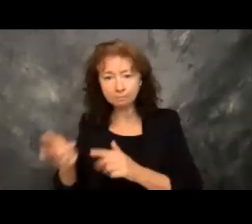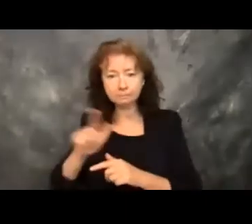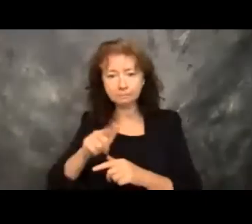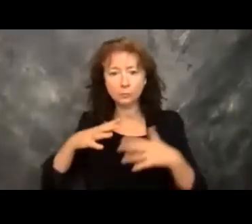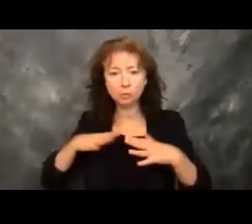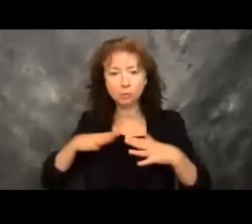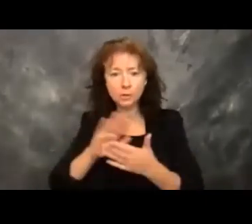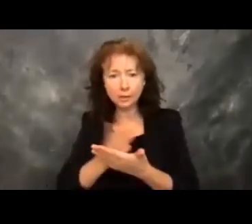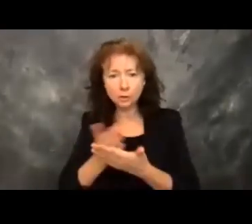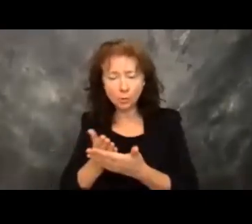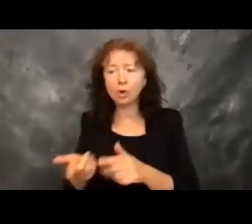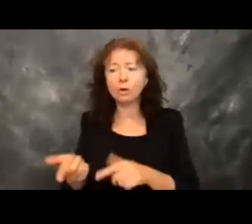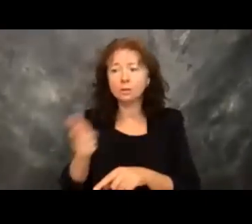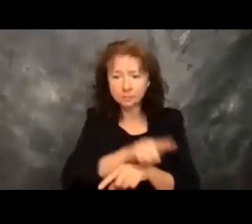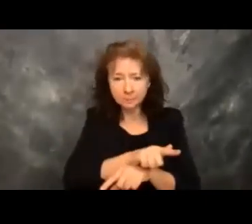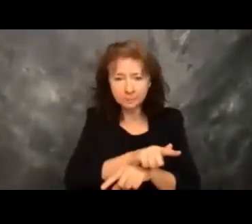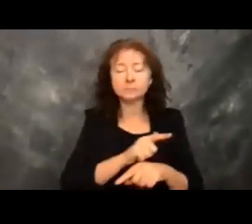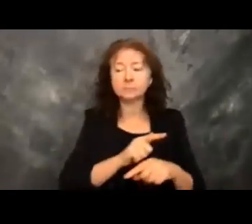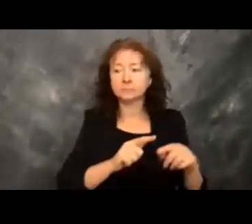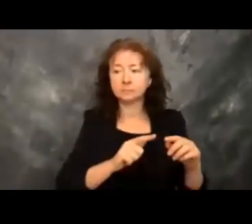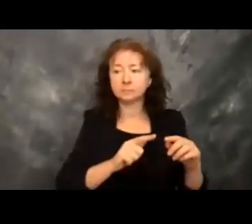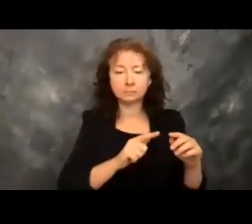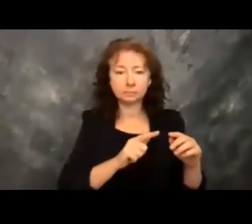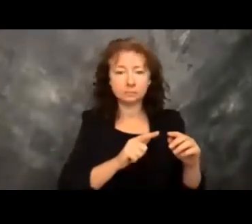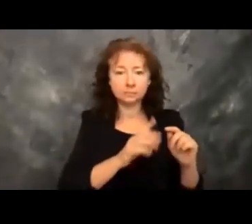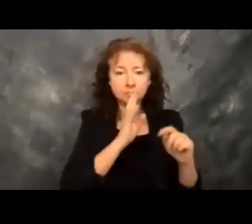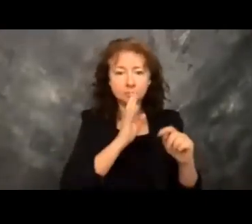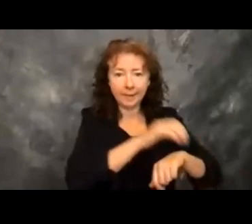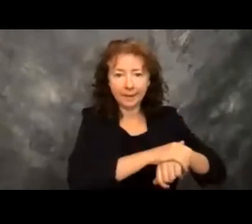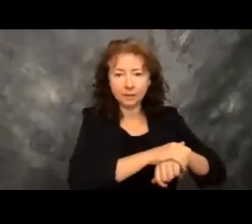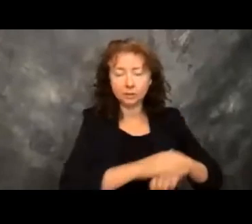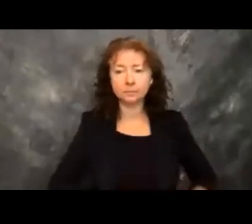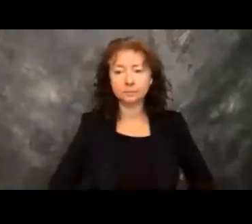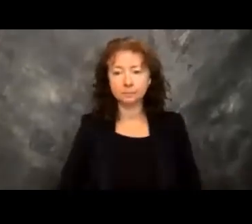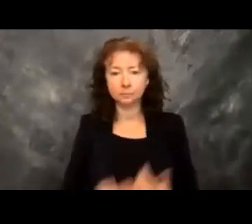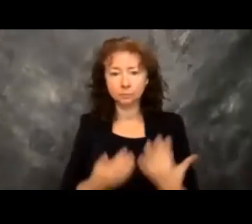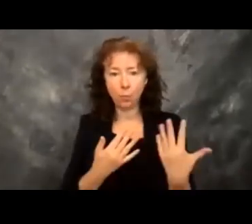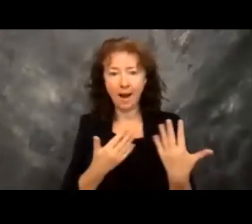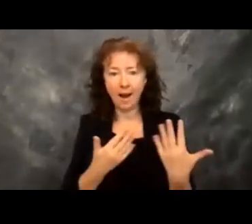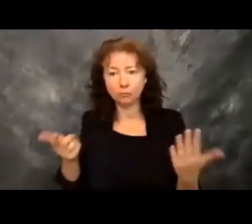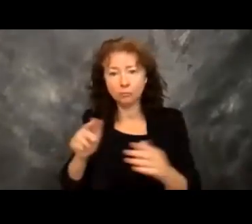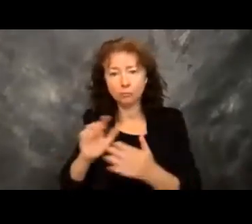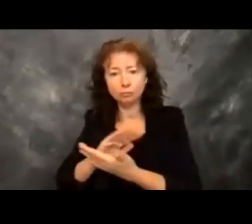Sorry, but I could not understand what the gentleman has just said.